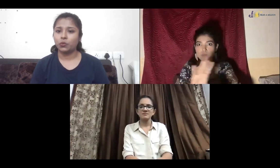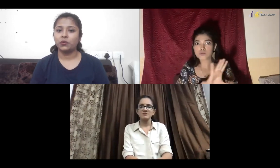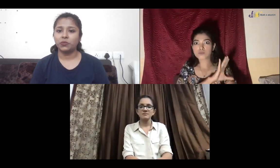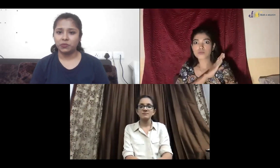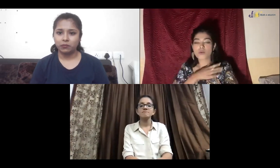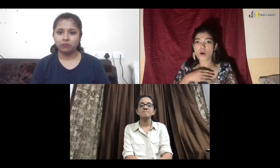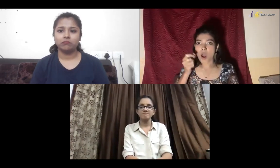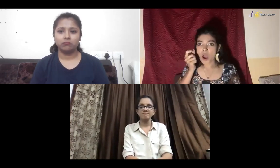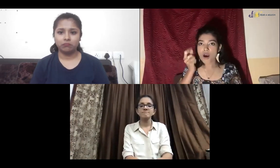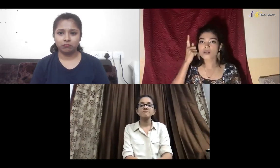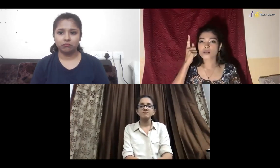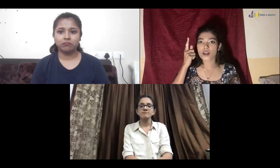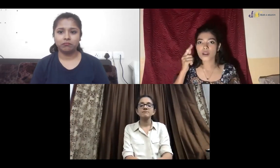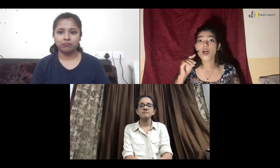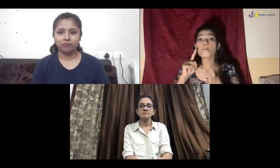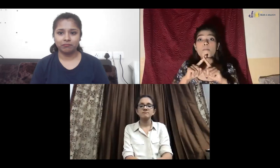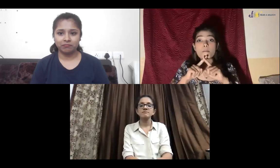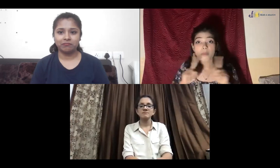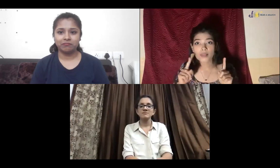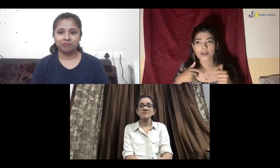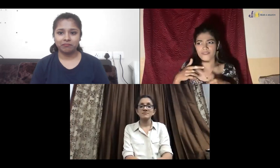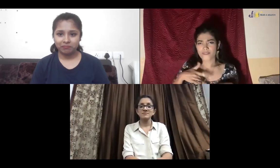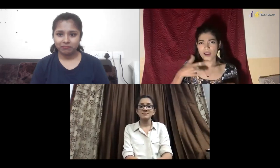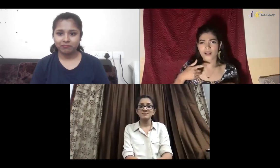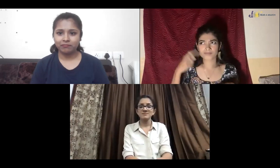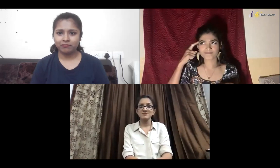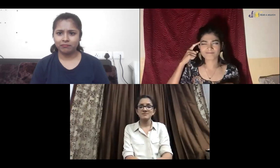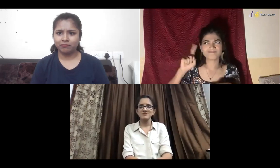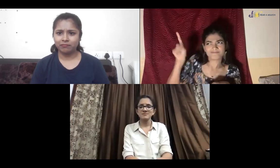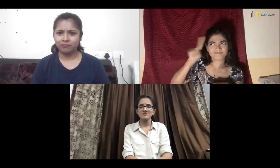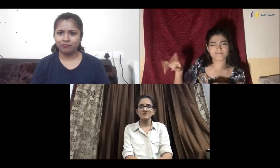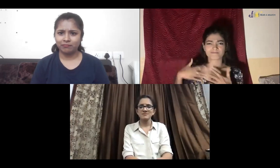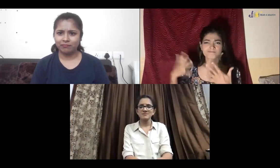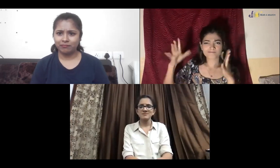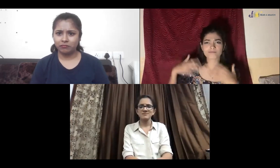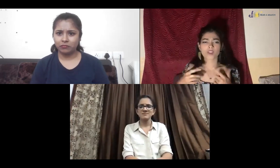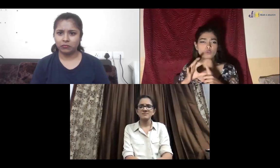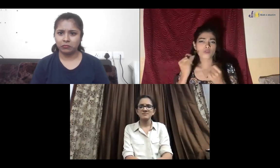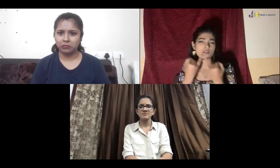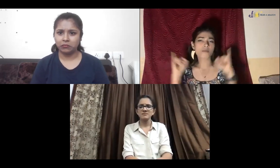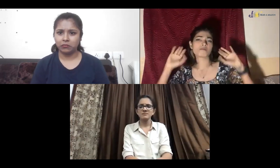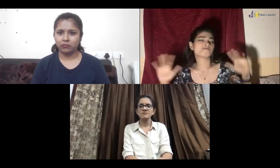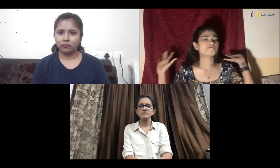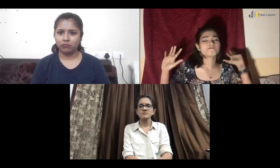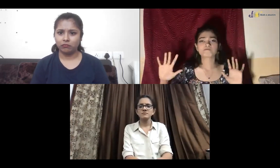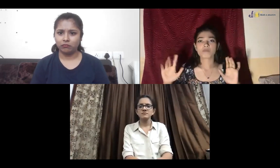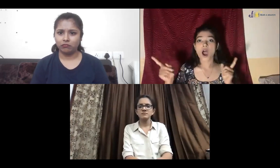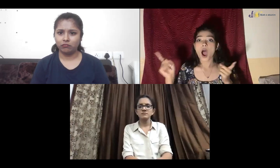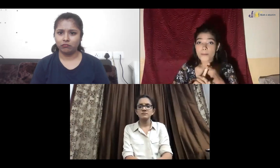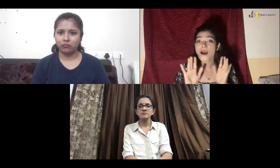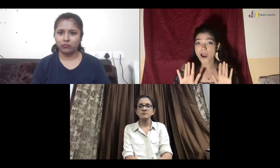the other rape thing and all. So I got goosebumps when I heard those things from my mother, and I